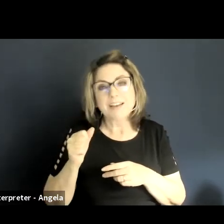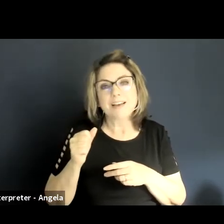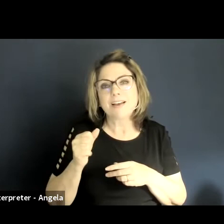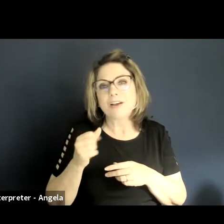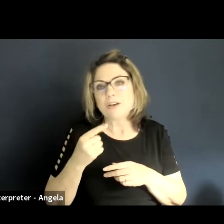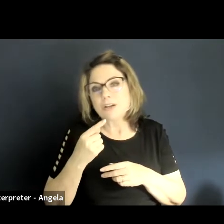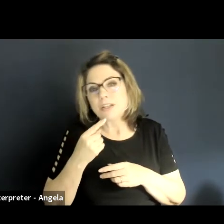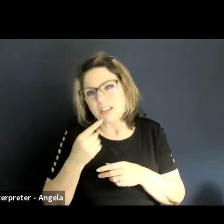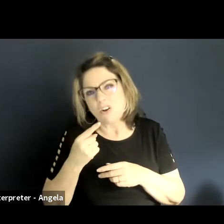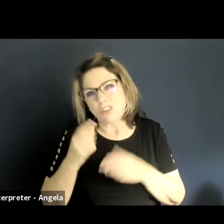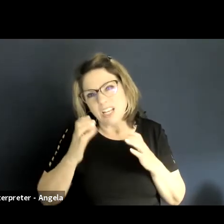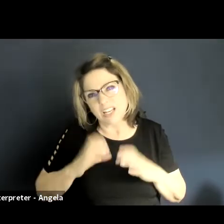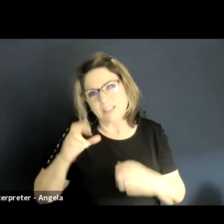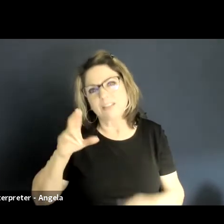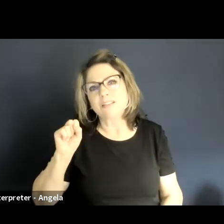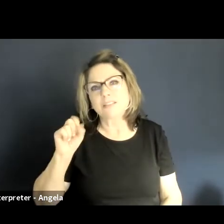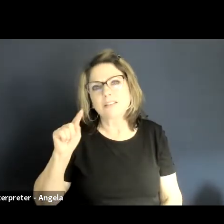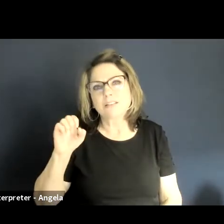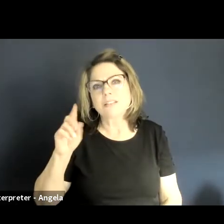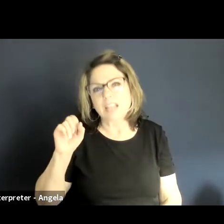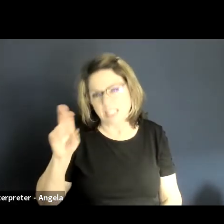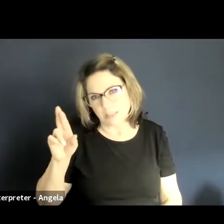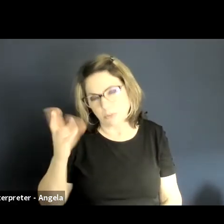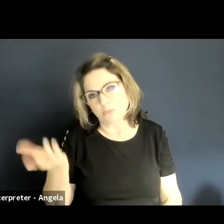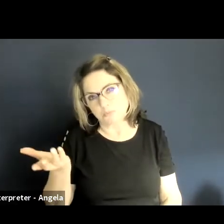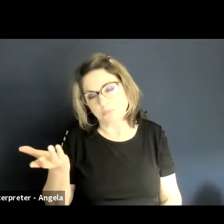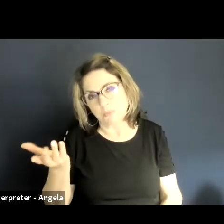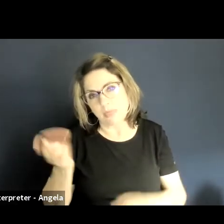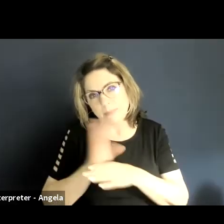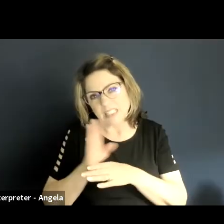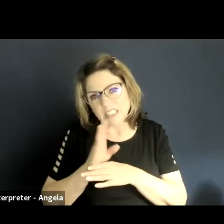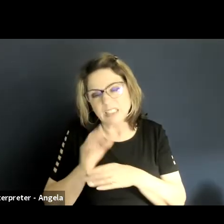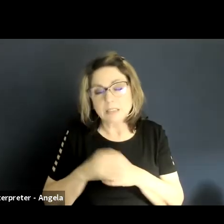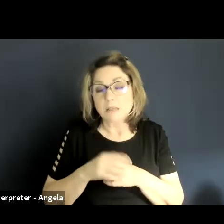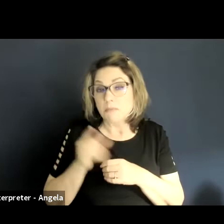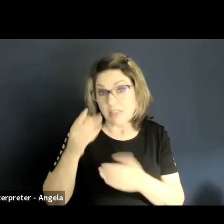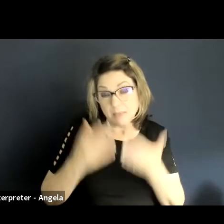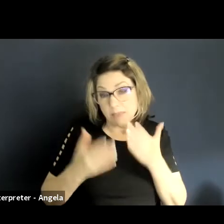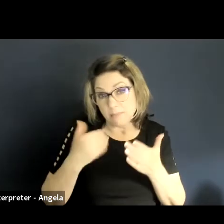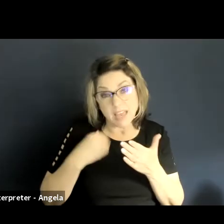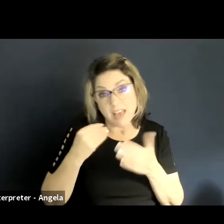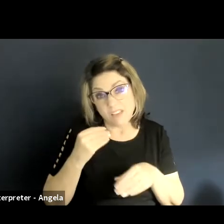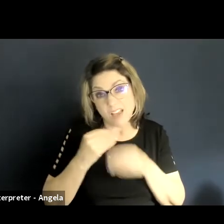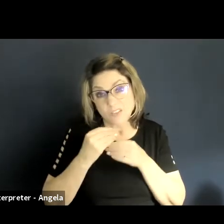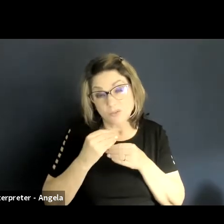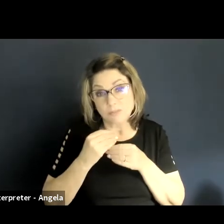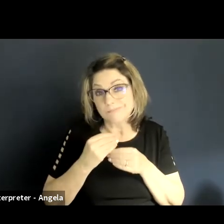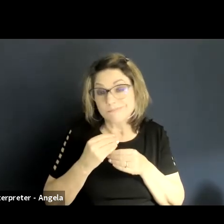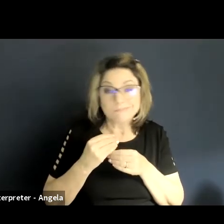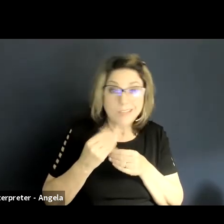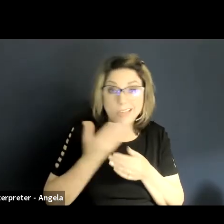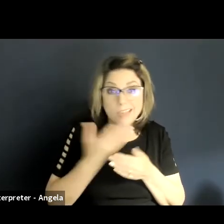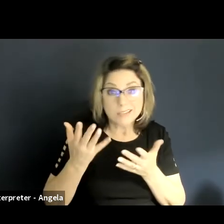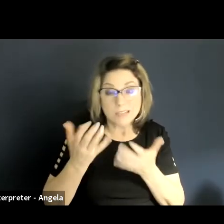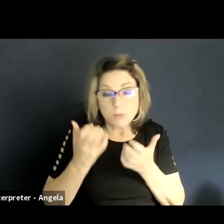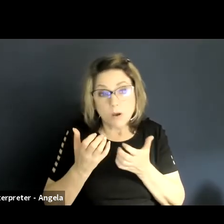as customers. So that's why I use that language. But they may also have nuanced aspects, such as the value of service compared to